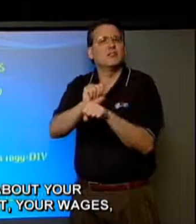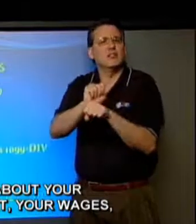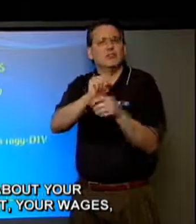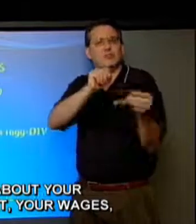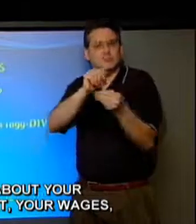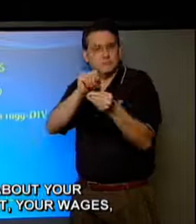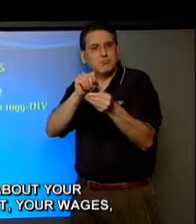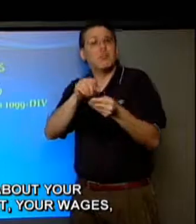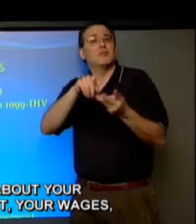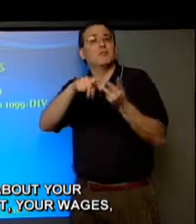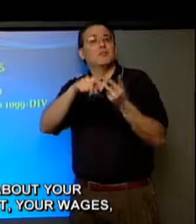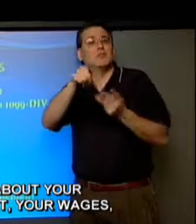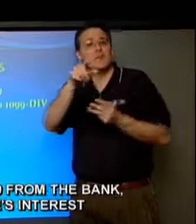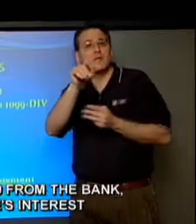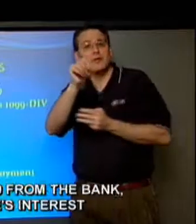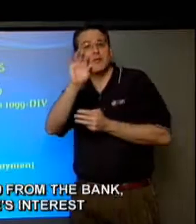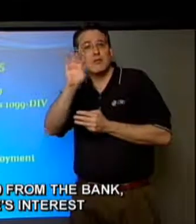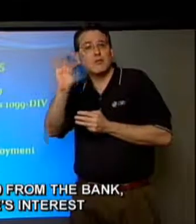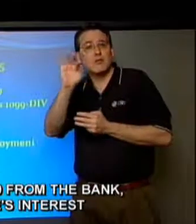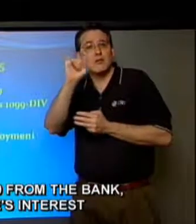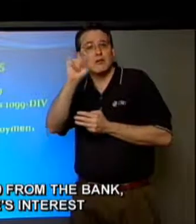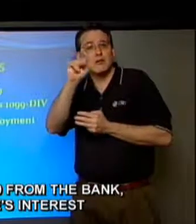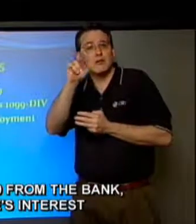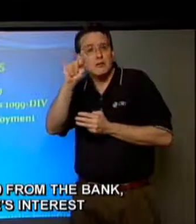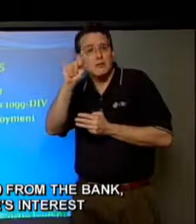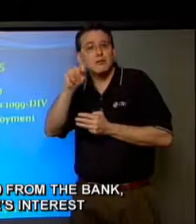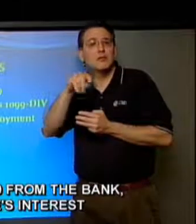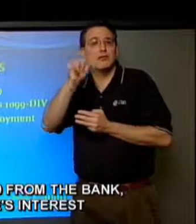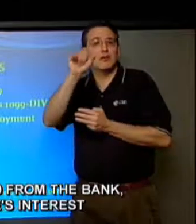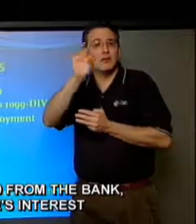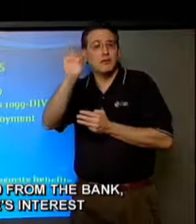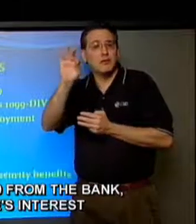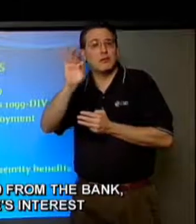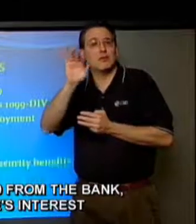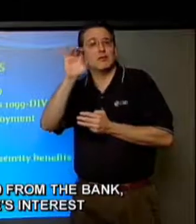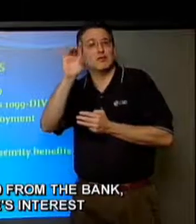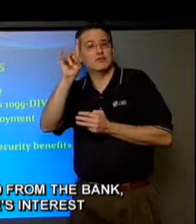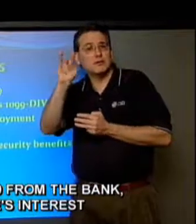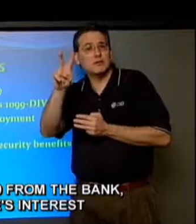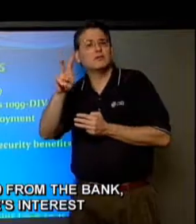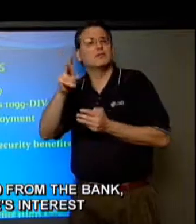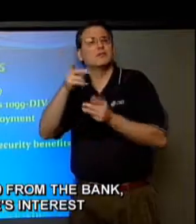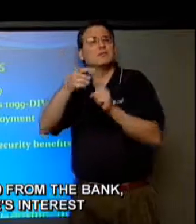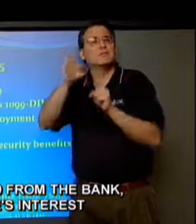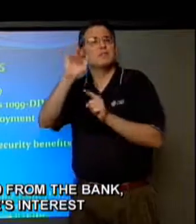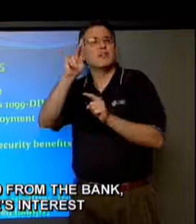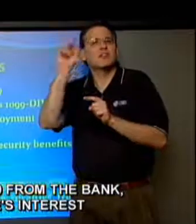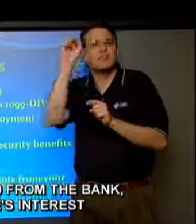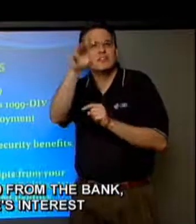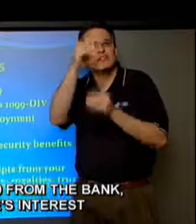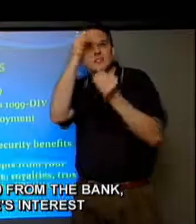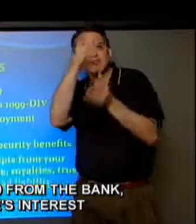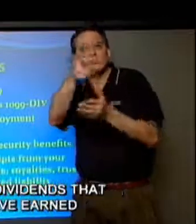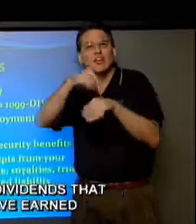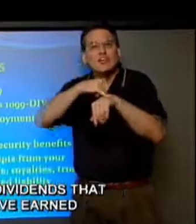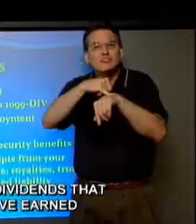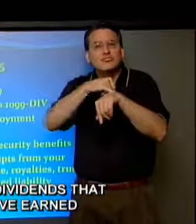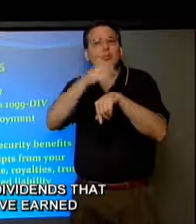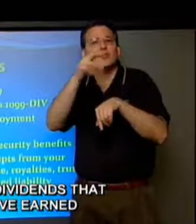and your wages, your INT, your 1099 from the bank, if there's interest or stock dividends